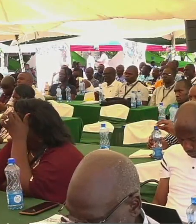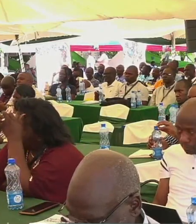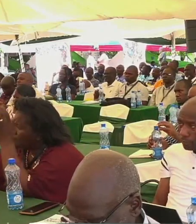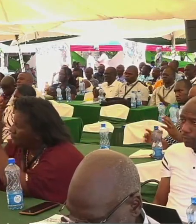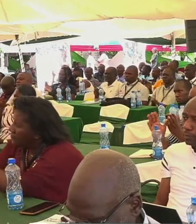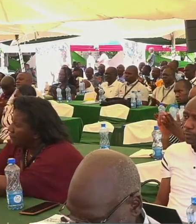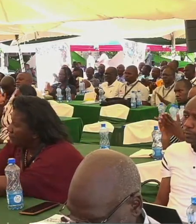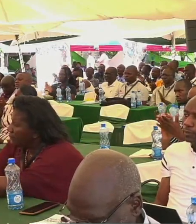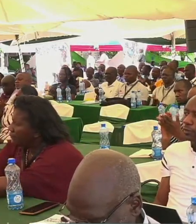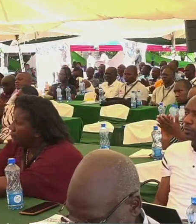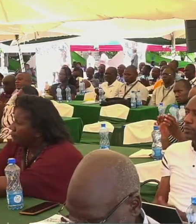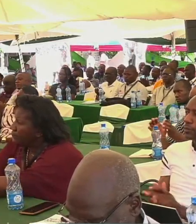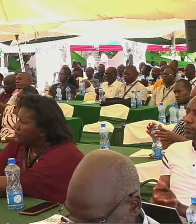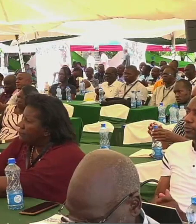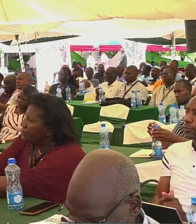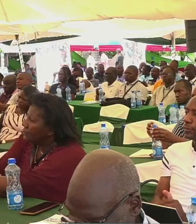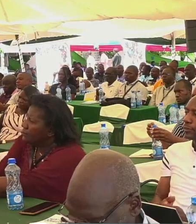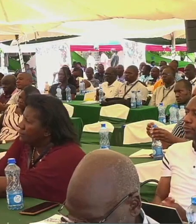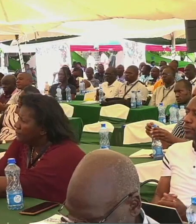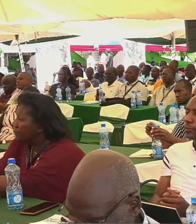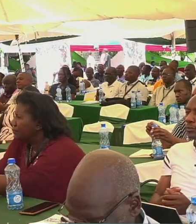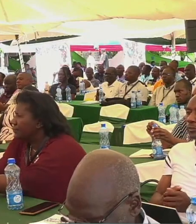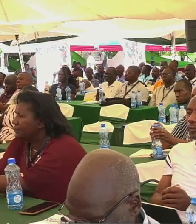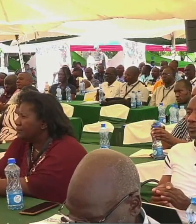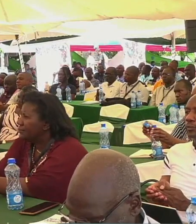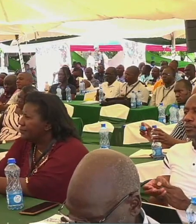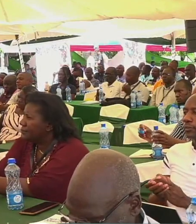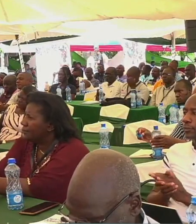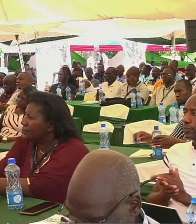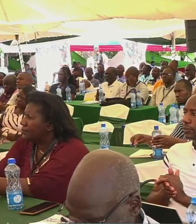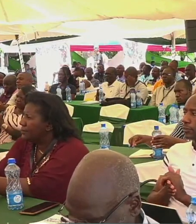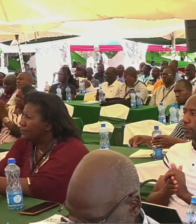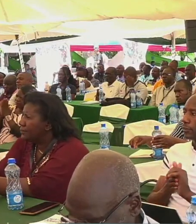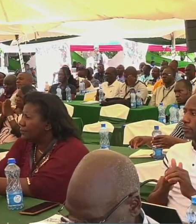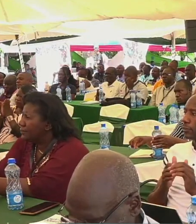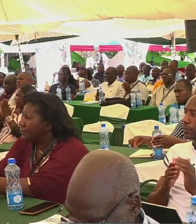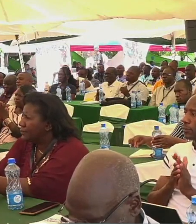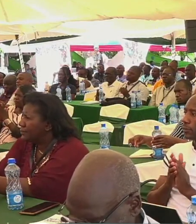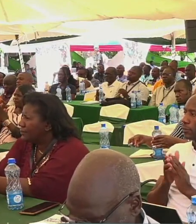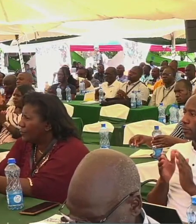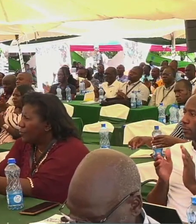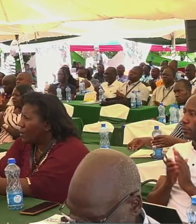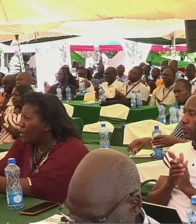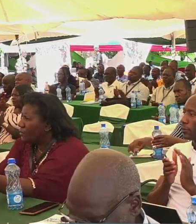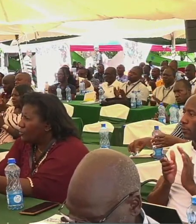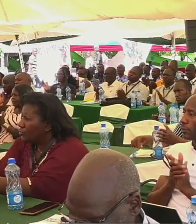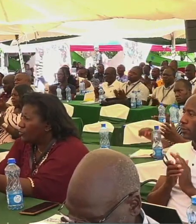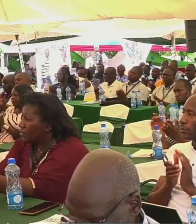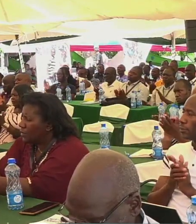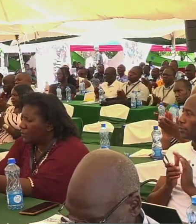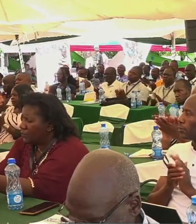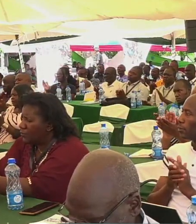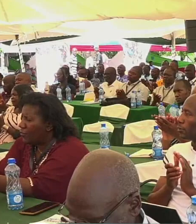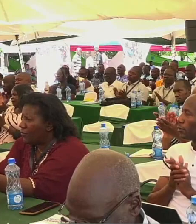clap twice. If you can hear me, please clap for these times.